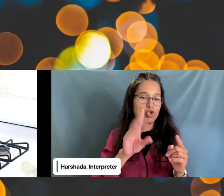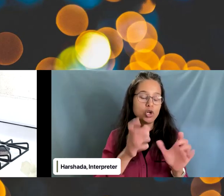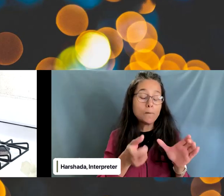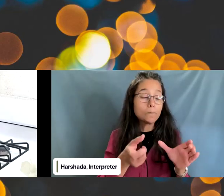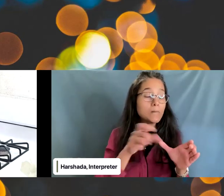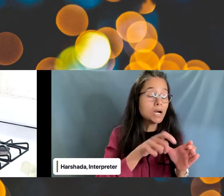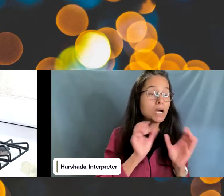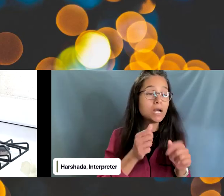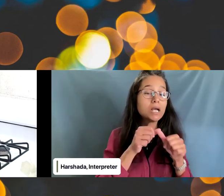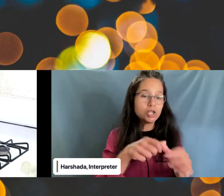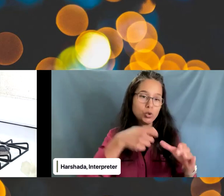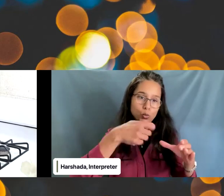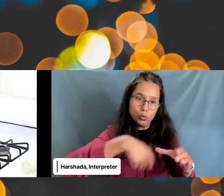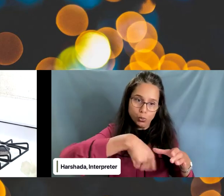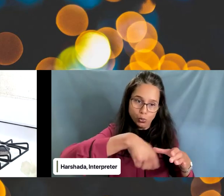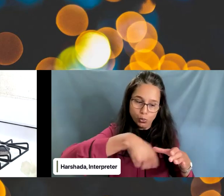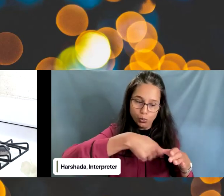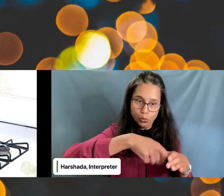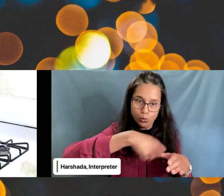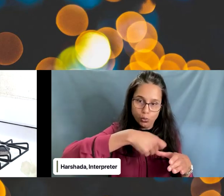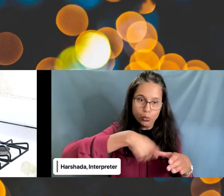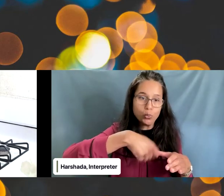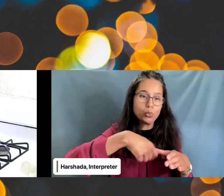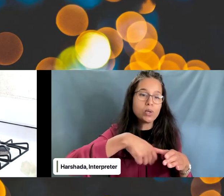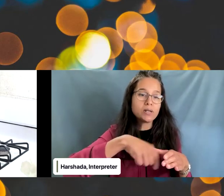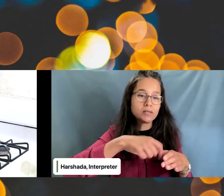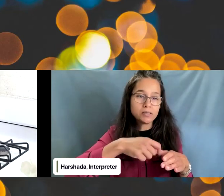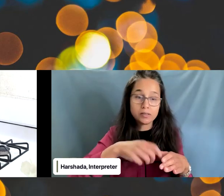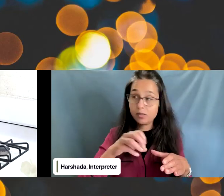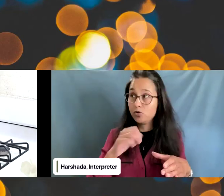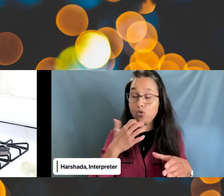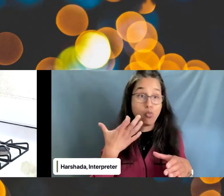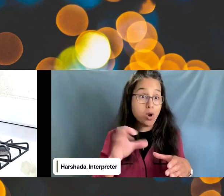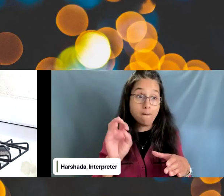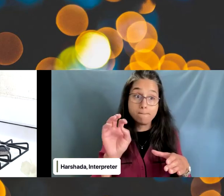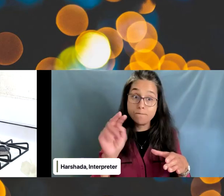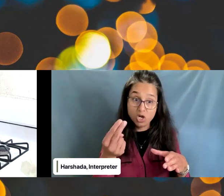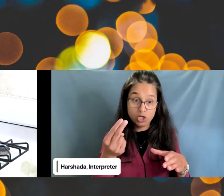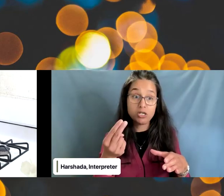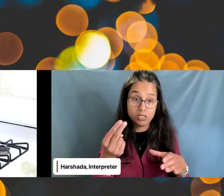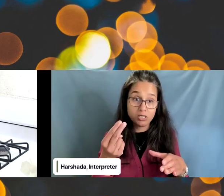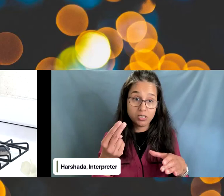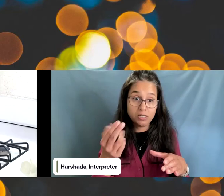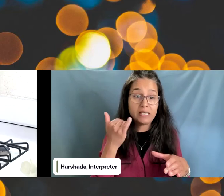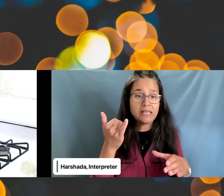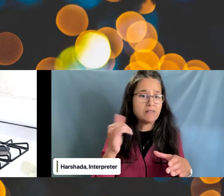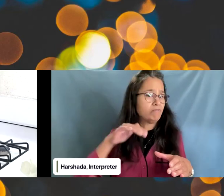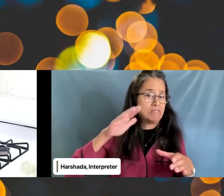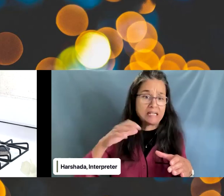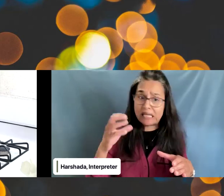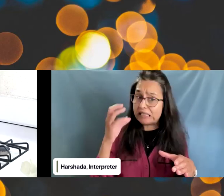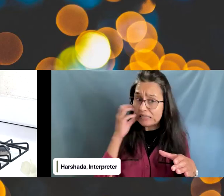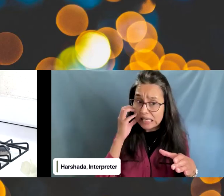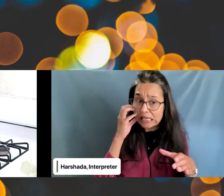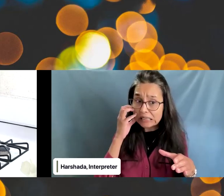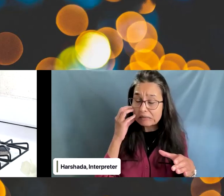And keep whisking it. Okay? You don't want it to burn. If it hasn't thickened yet, you guys, just